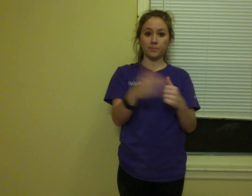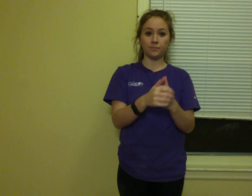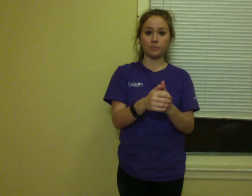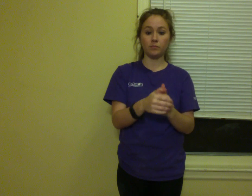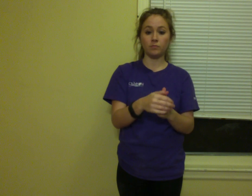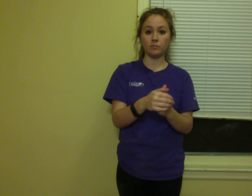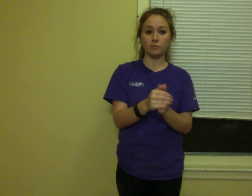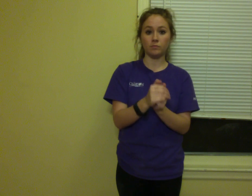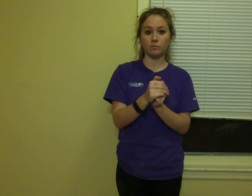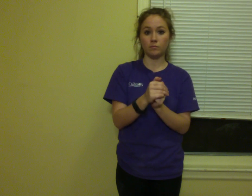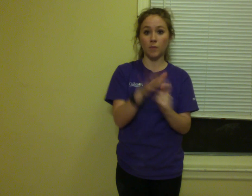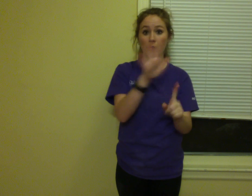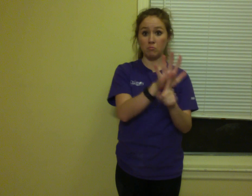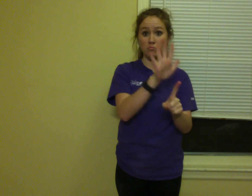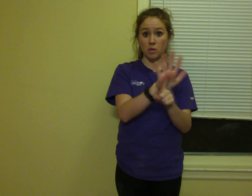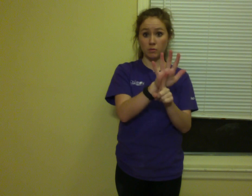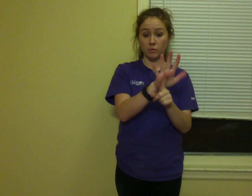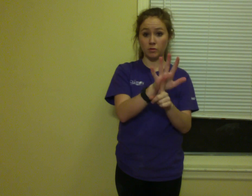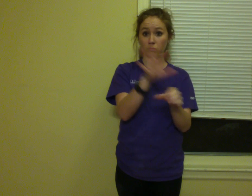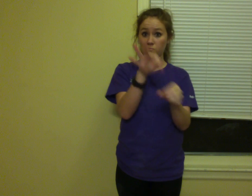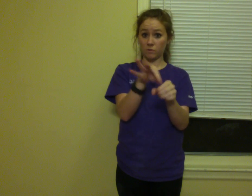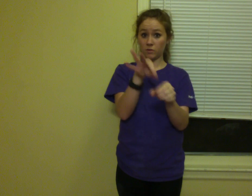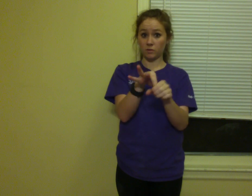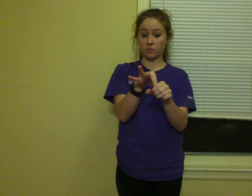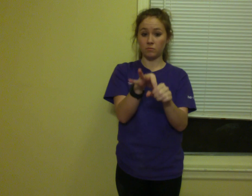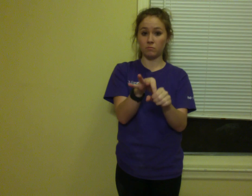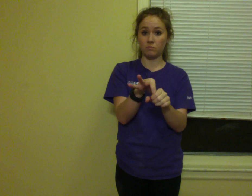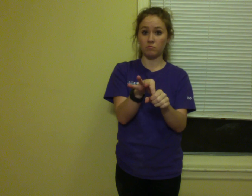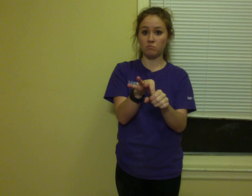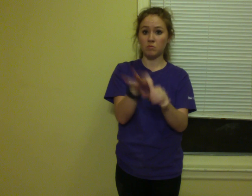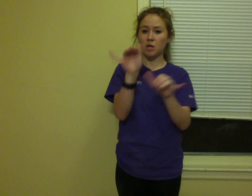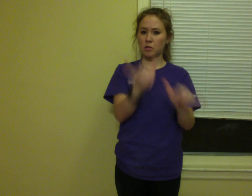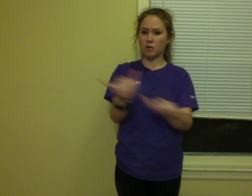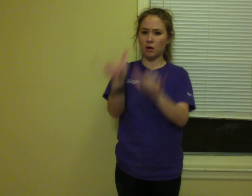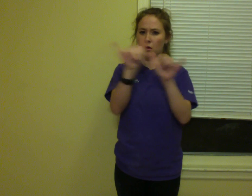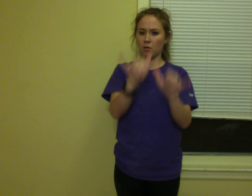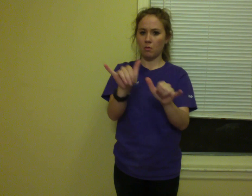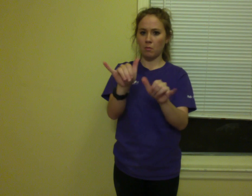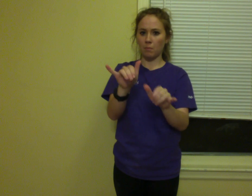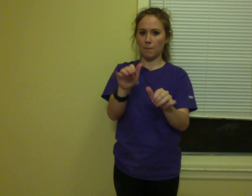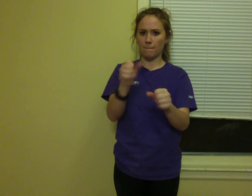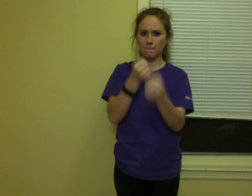There is shared power wherever people actually get out voluntarily and vote.